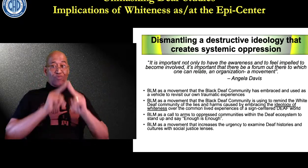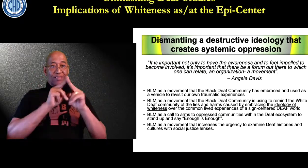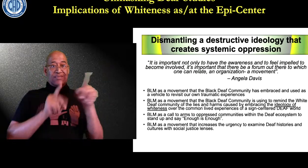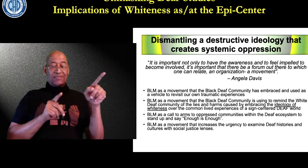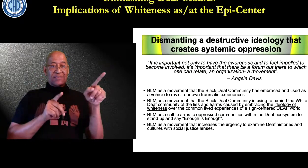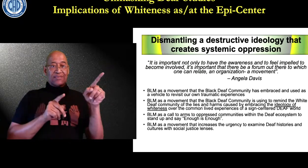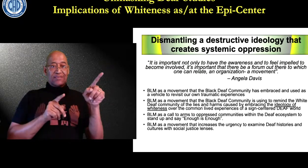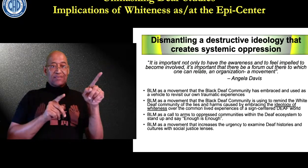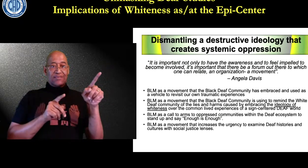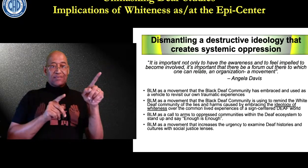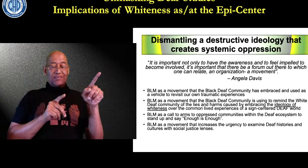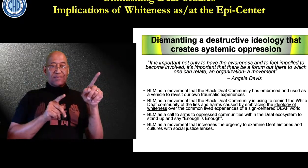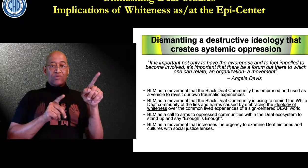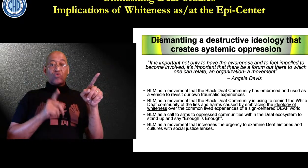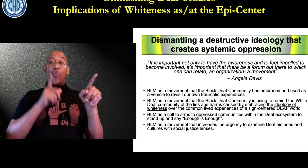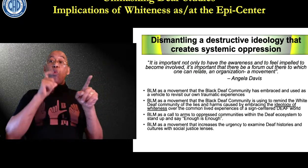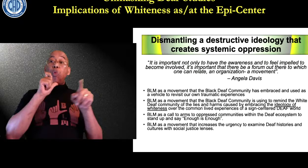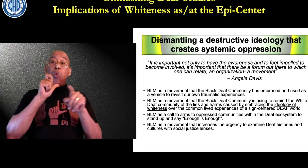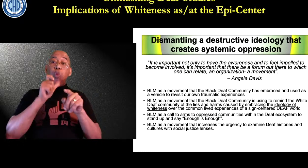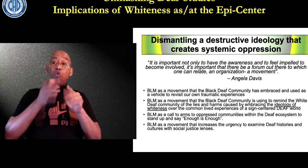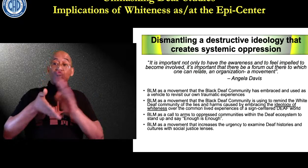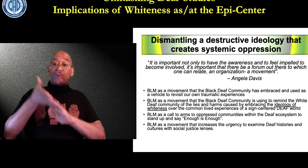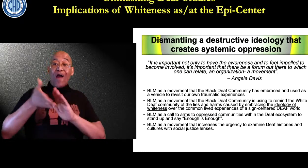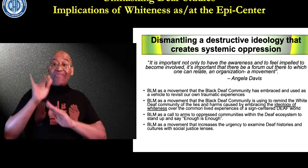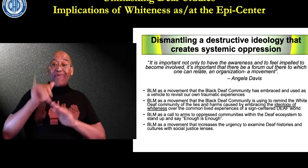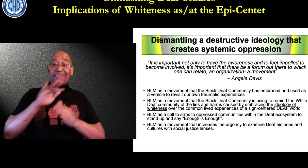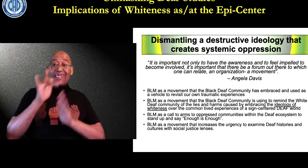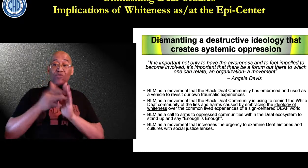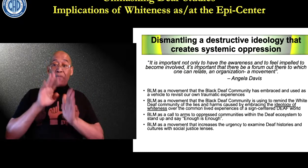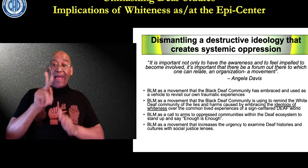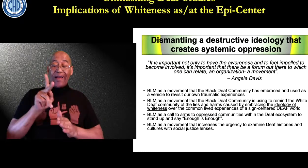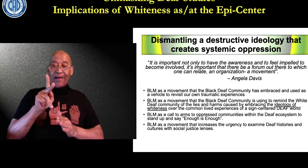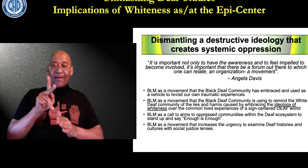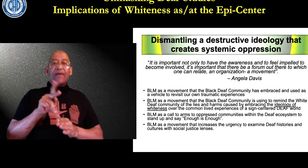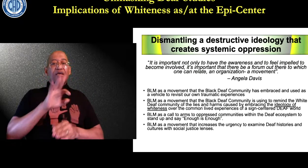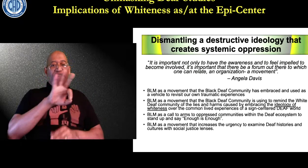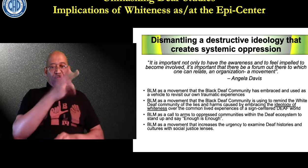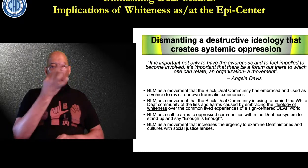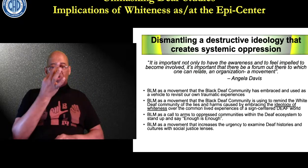itself is kept in a central bank in Paris.